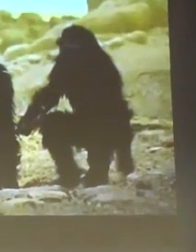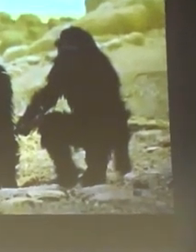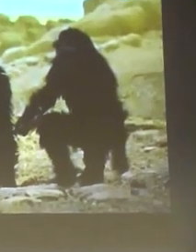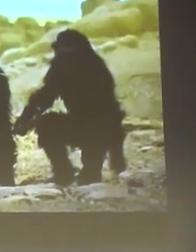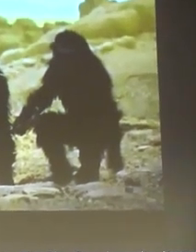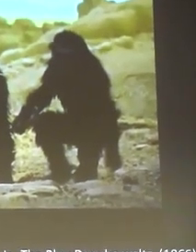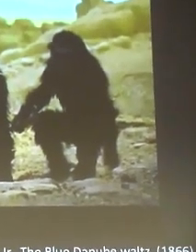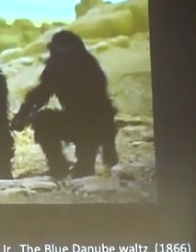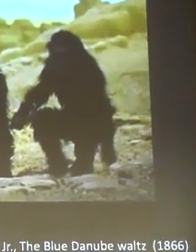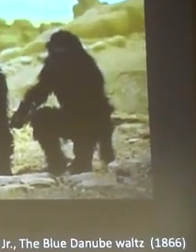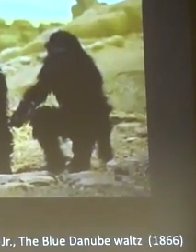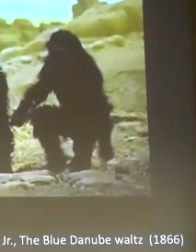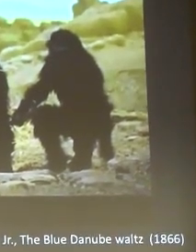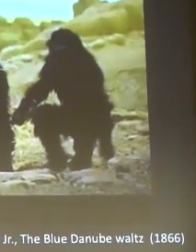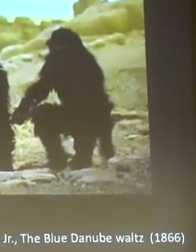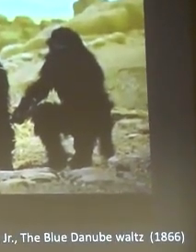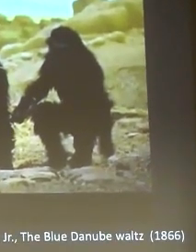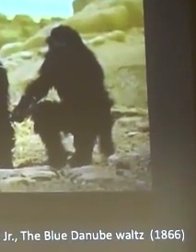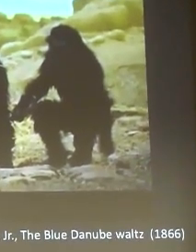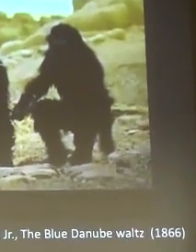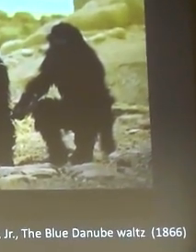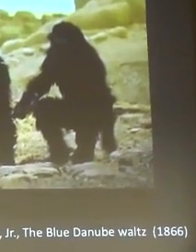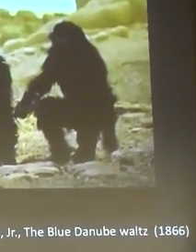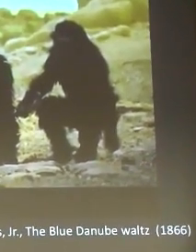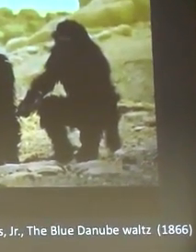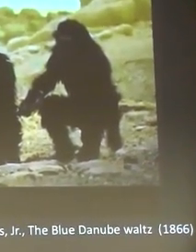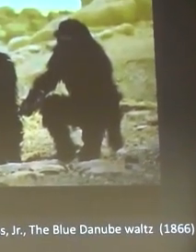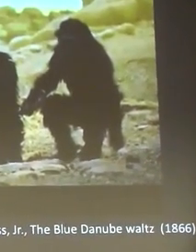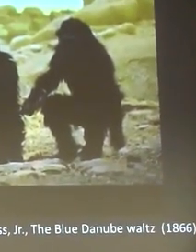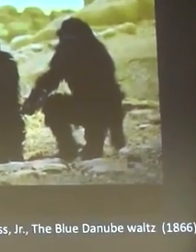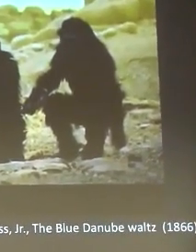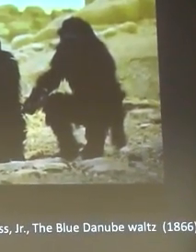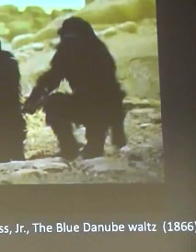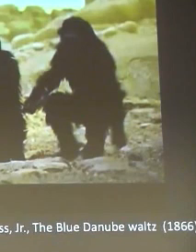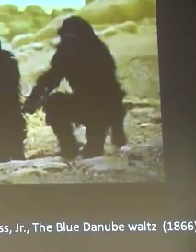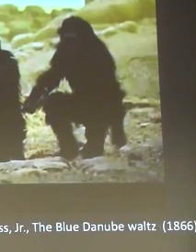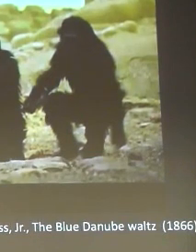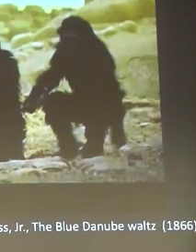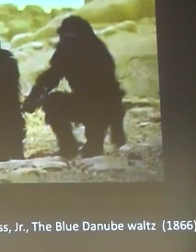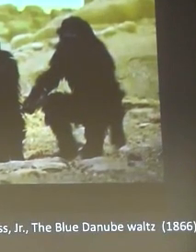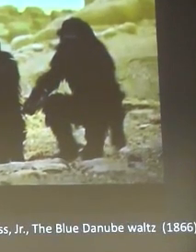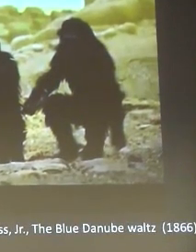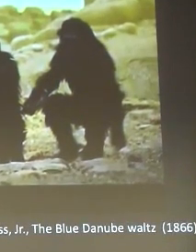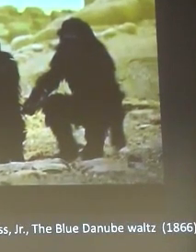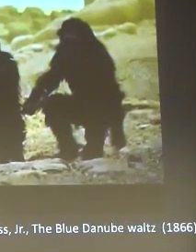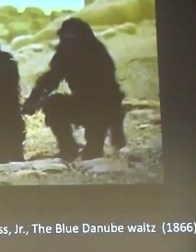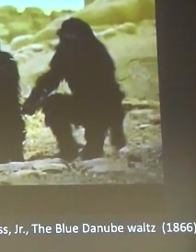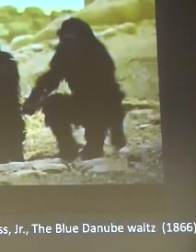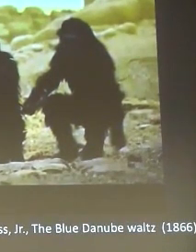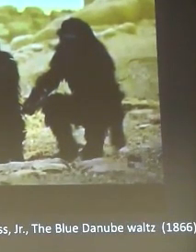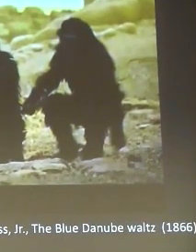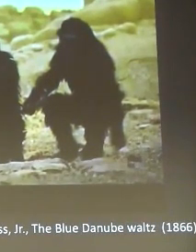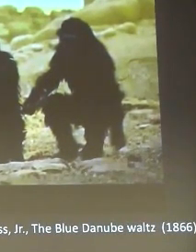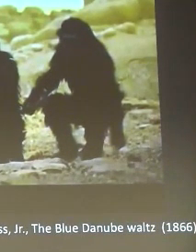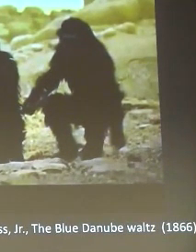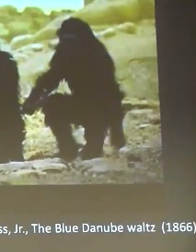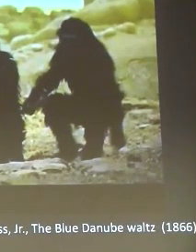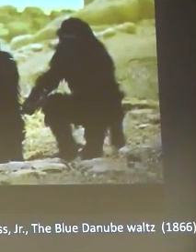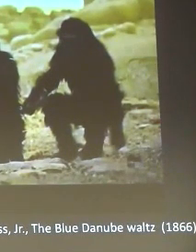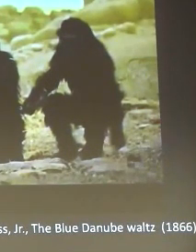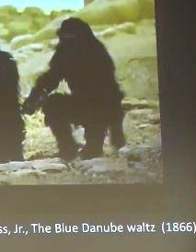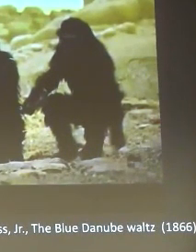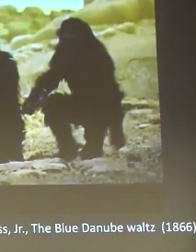Kubrick think on what this film is all about. So what I would like to do is